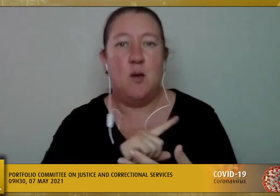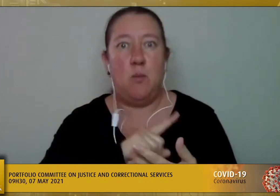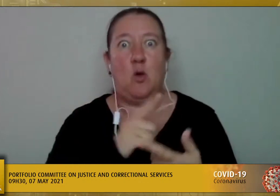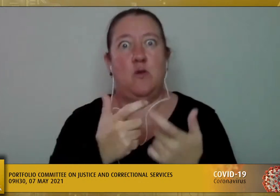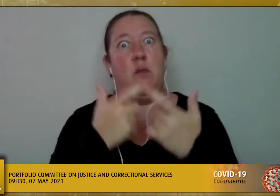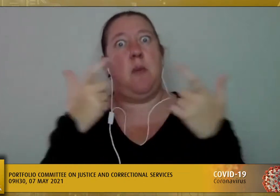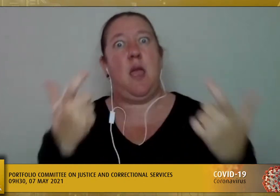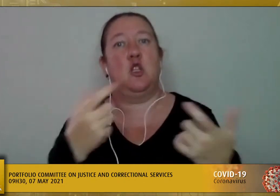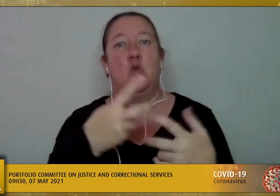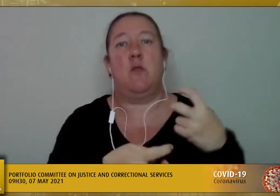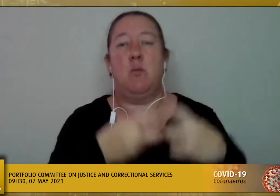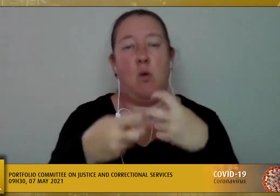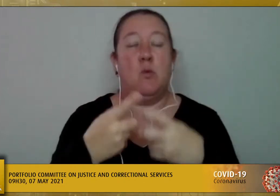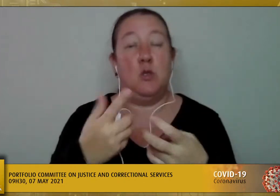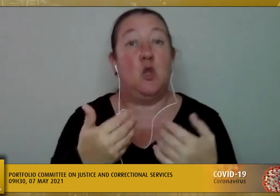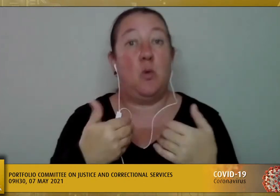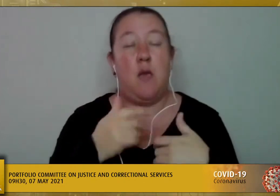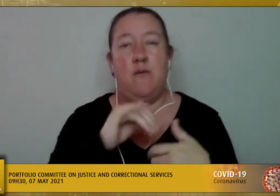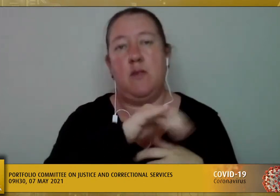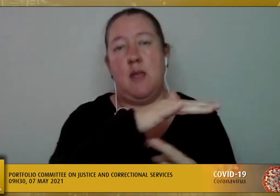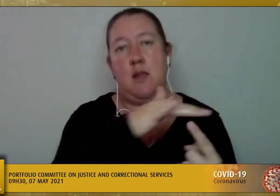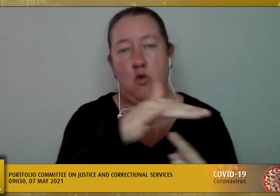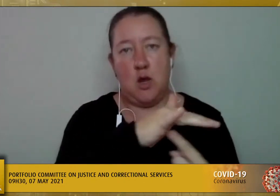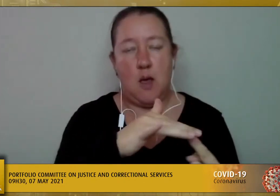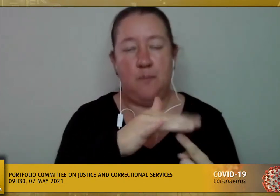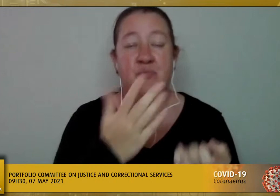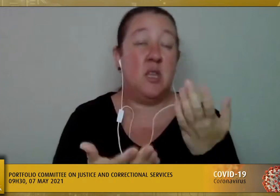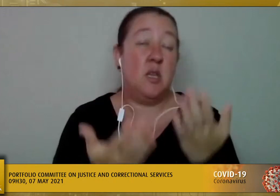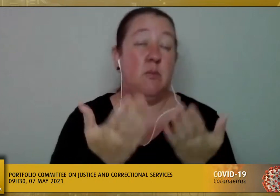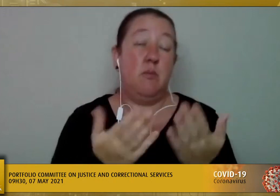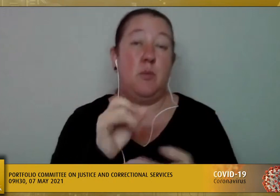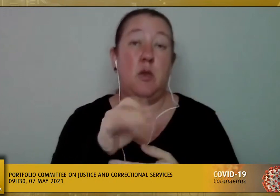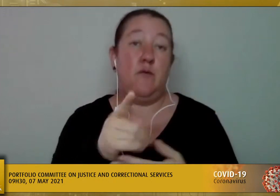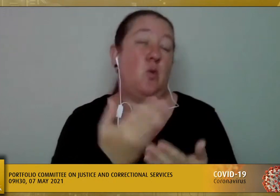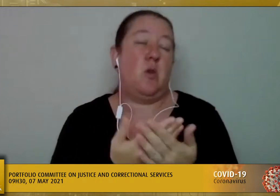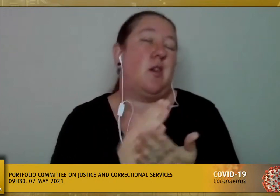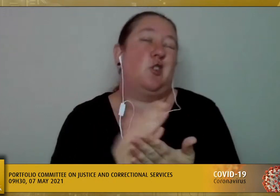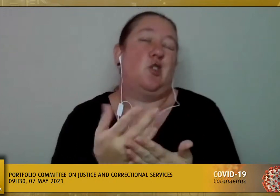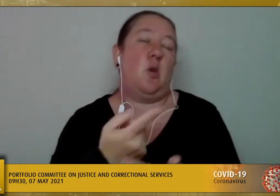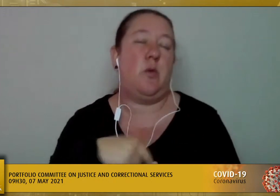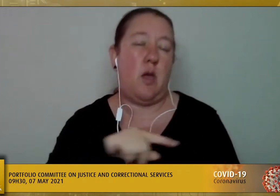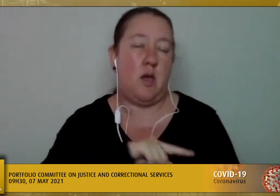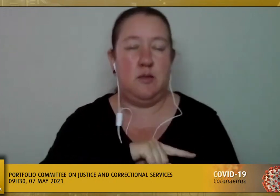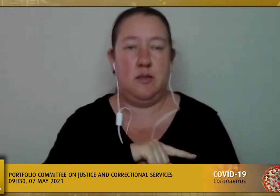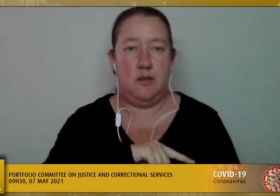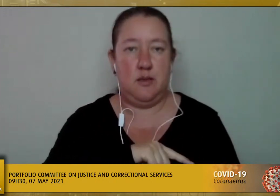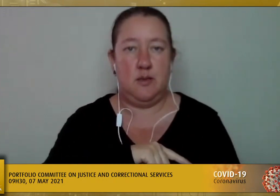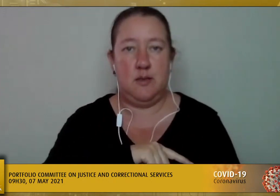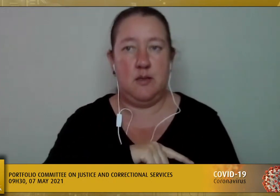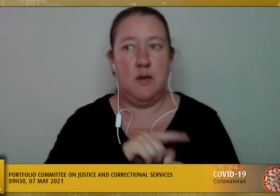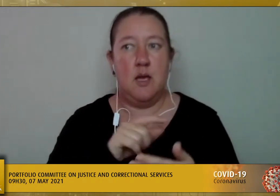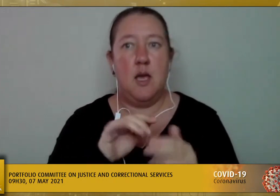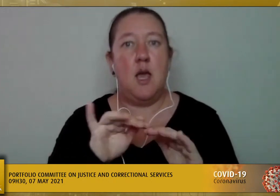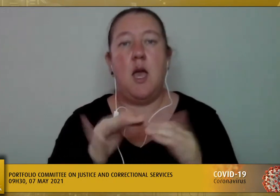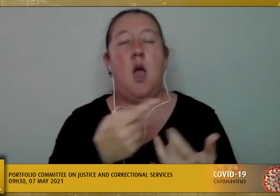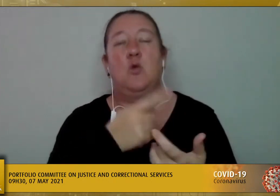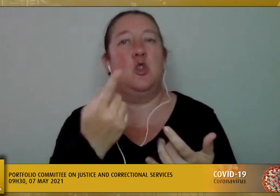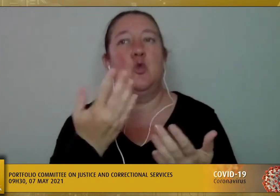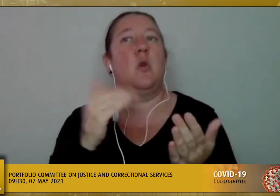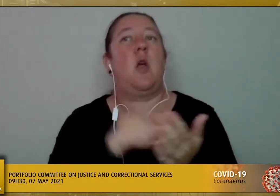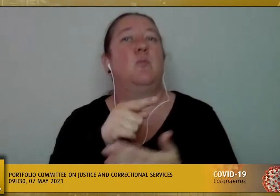magnitude of the problems that we have in this area maybe if you can just share with us uh how did you come